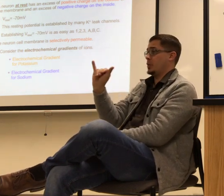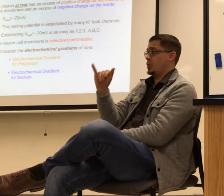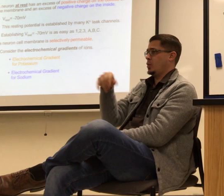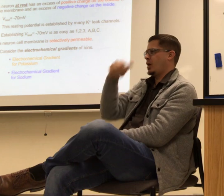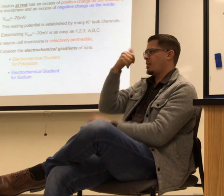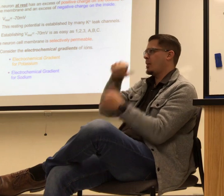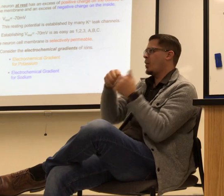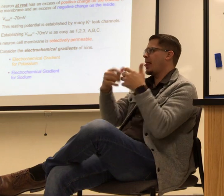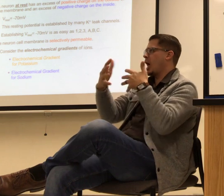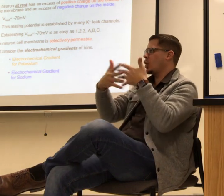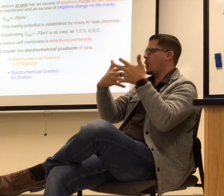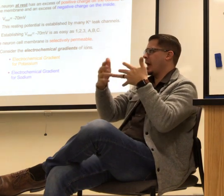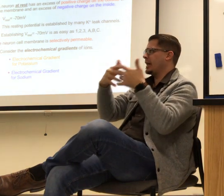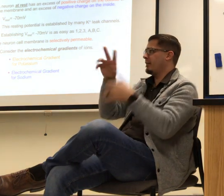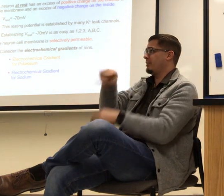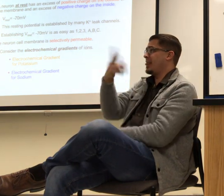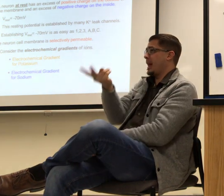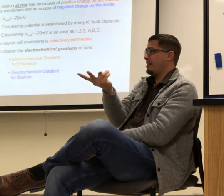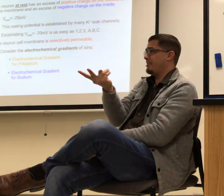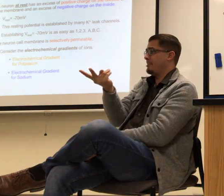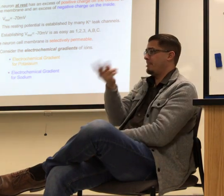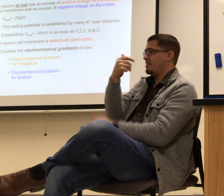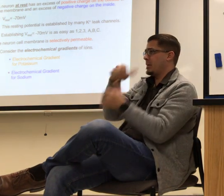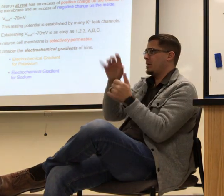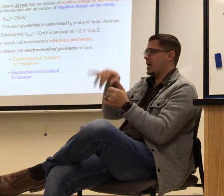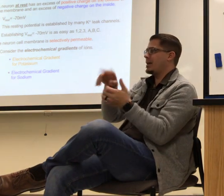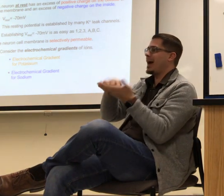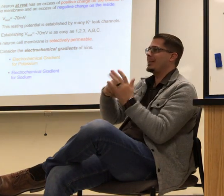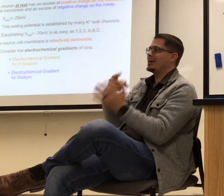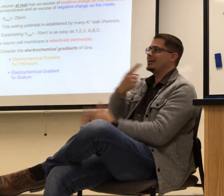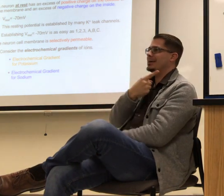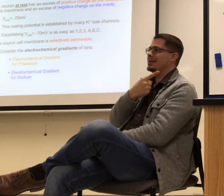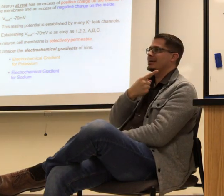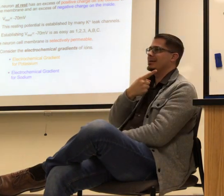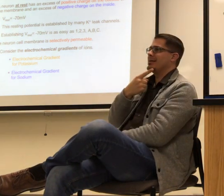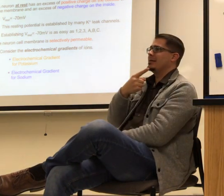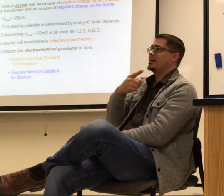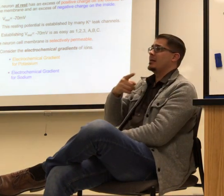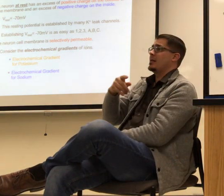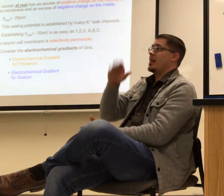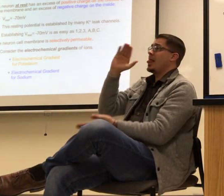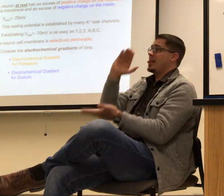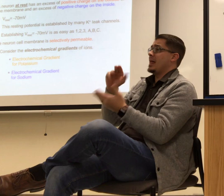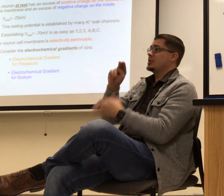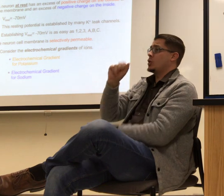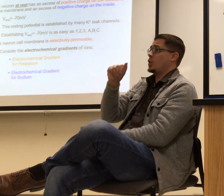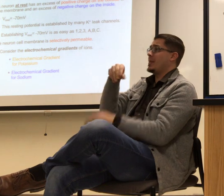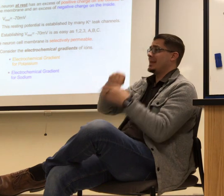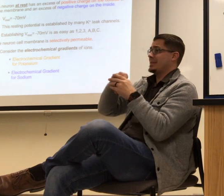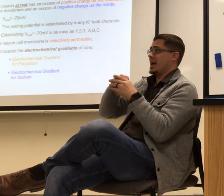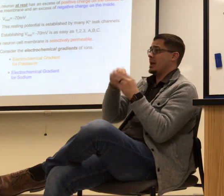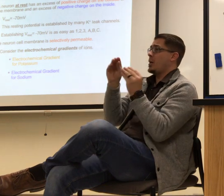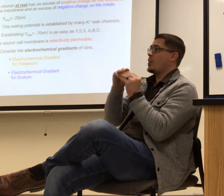that the gradient was flipped? What I mean is, there's less sodium on the inside and more